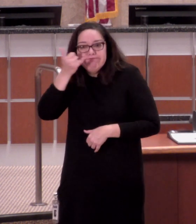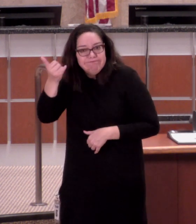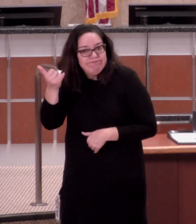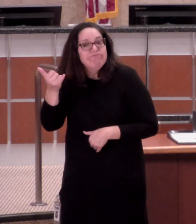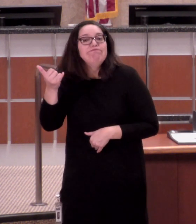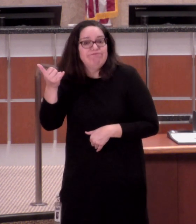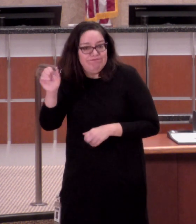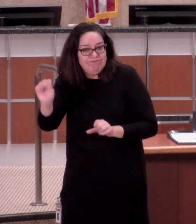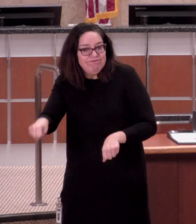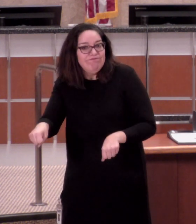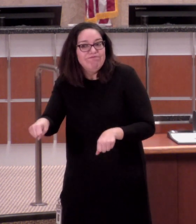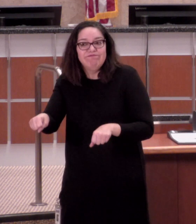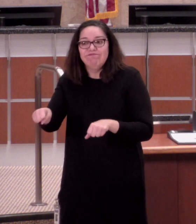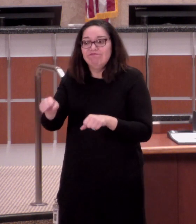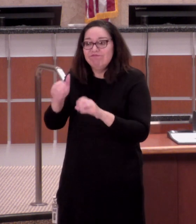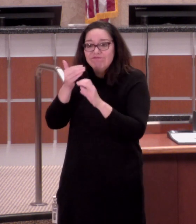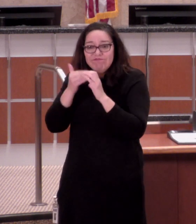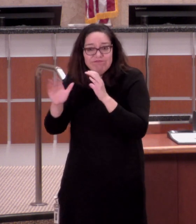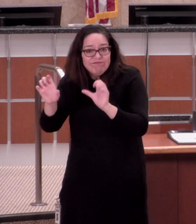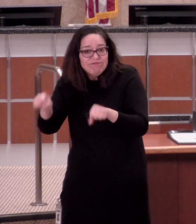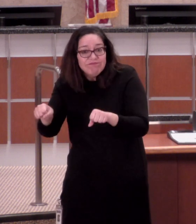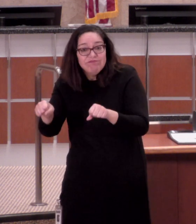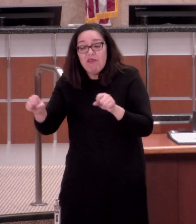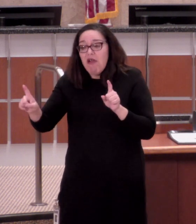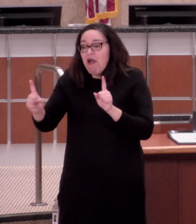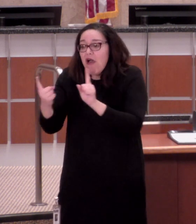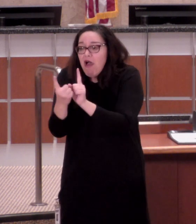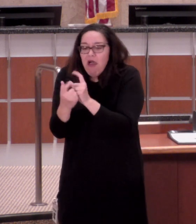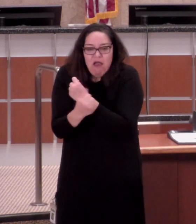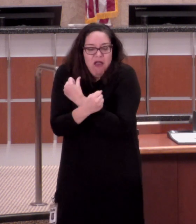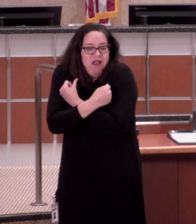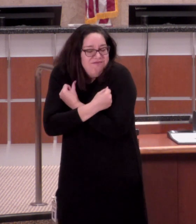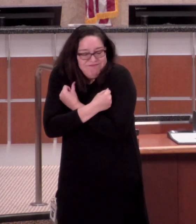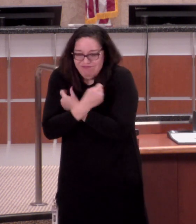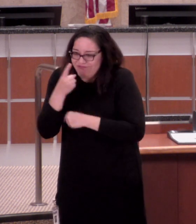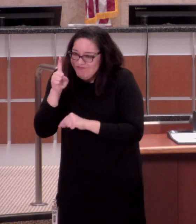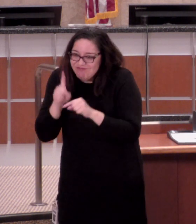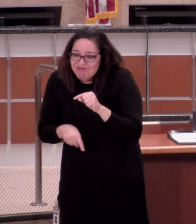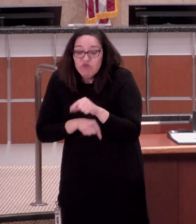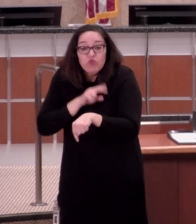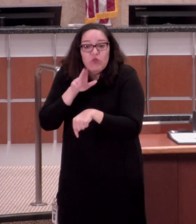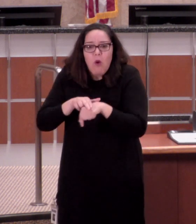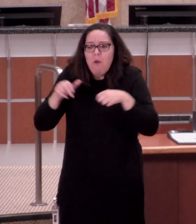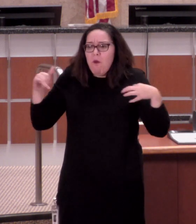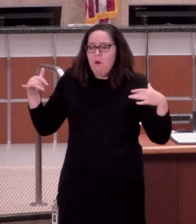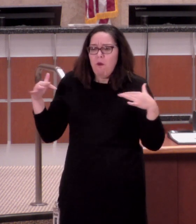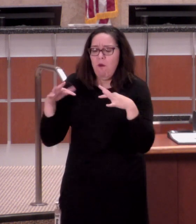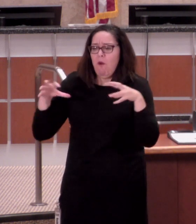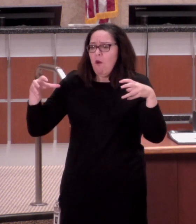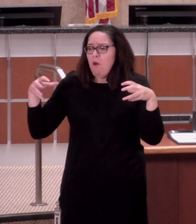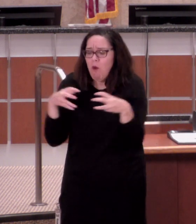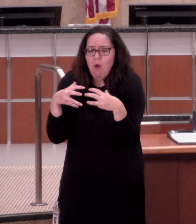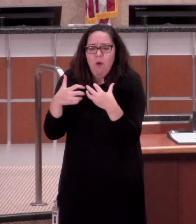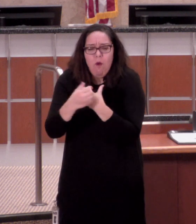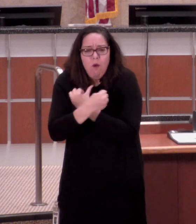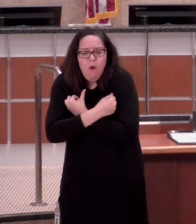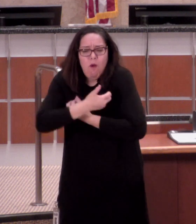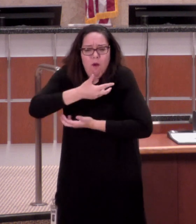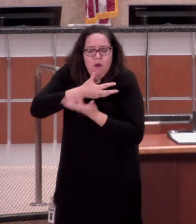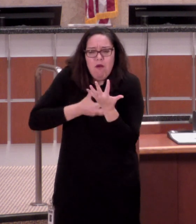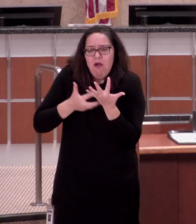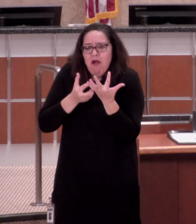have contact with each other. We can't have the normal gatherings and support and